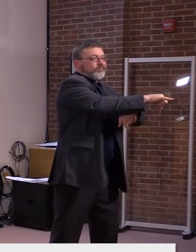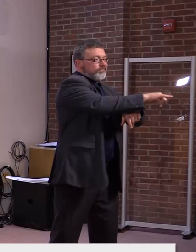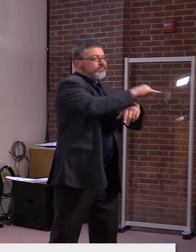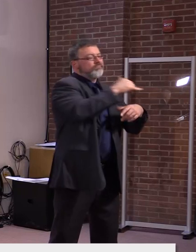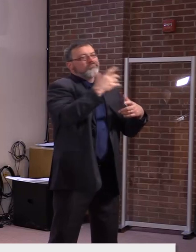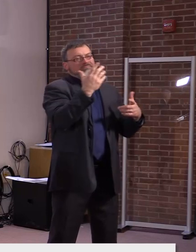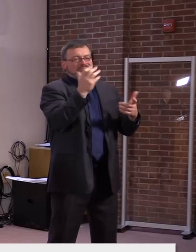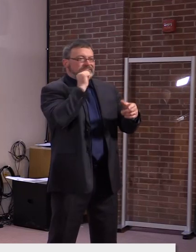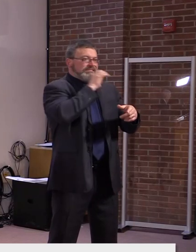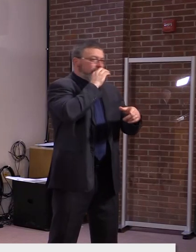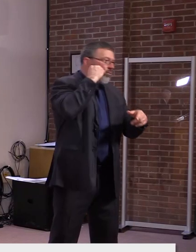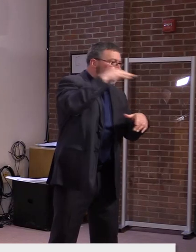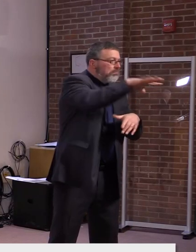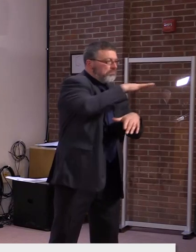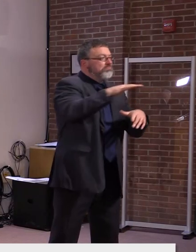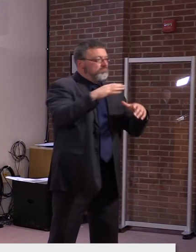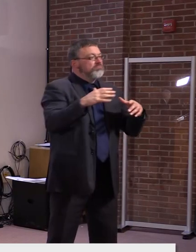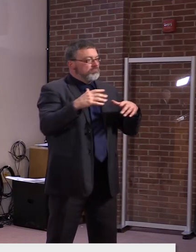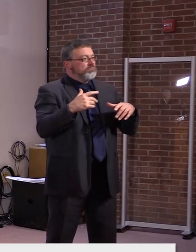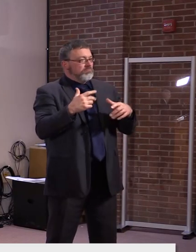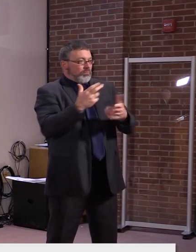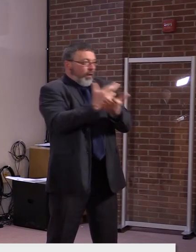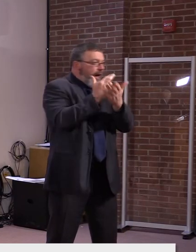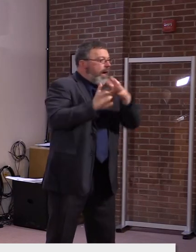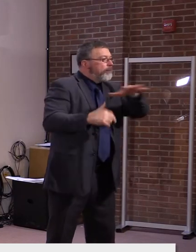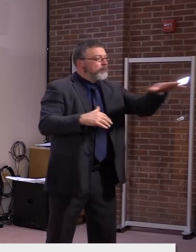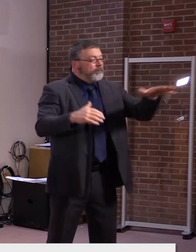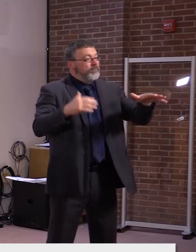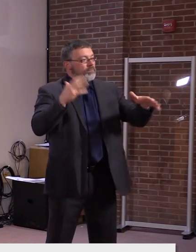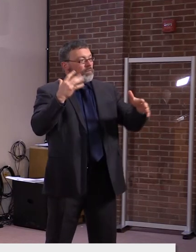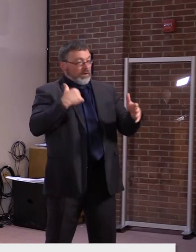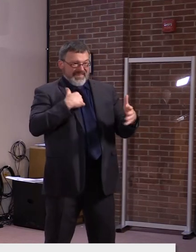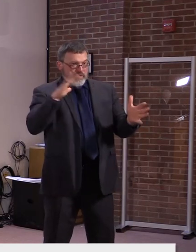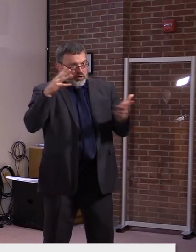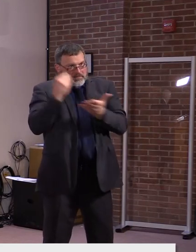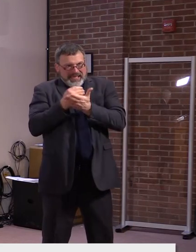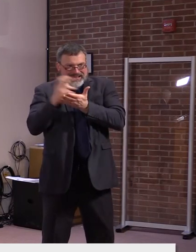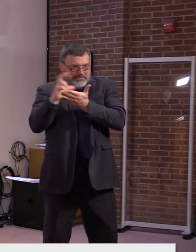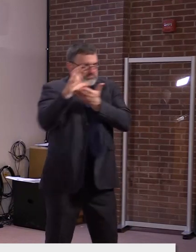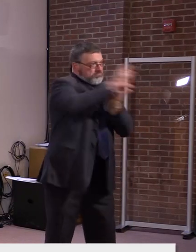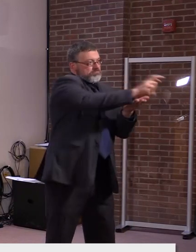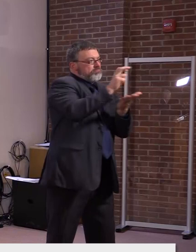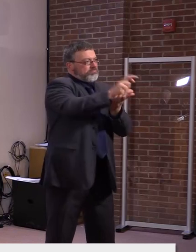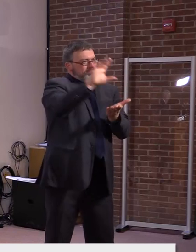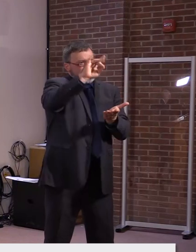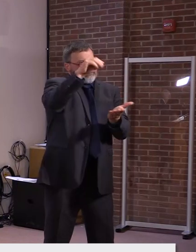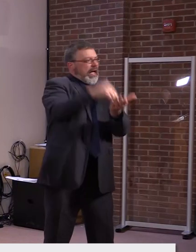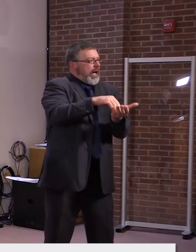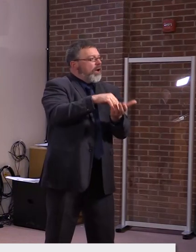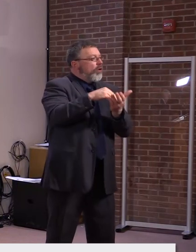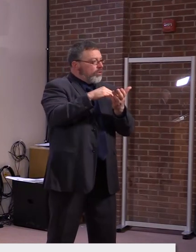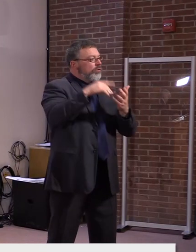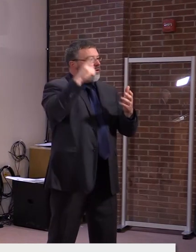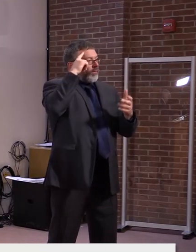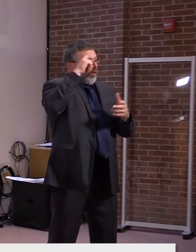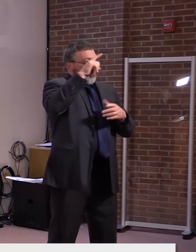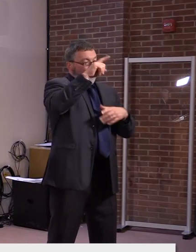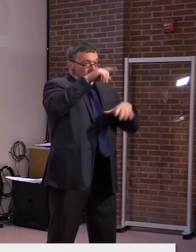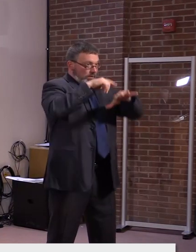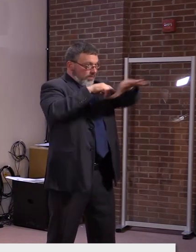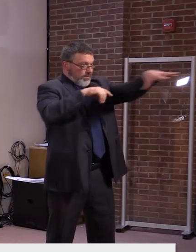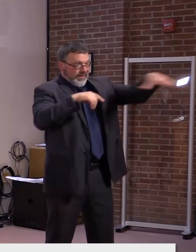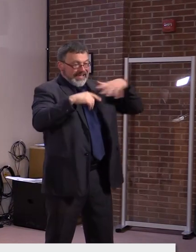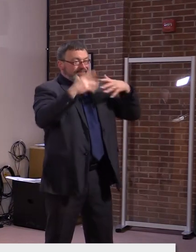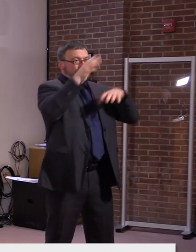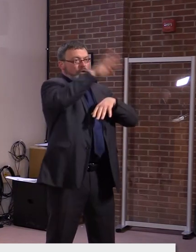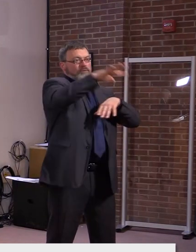staff up to 80 beds in this area. As of last night, 44 beds are now online across three facilities